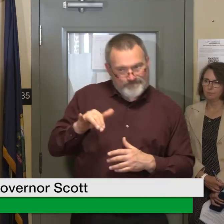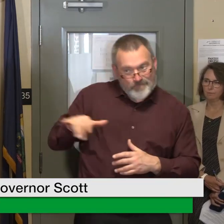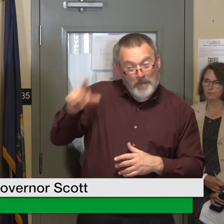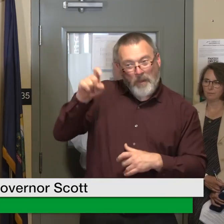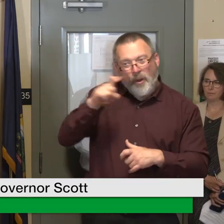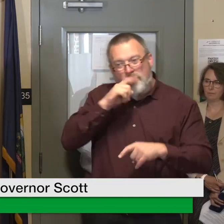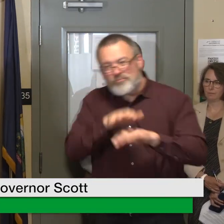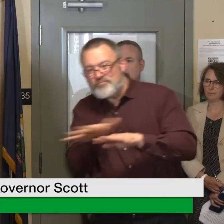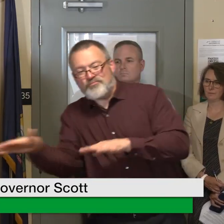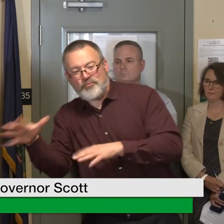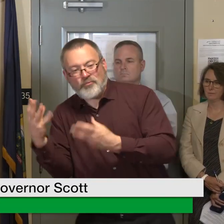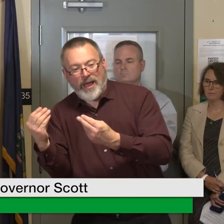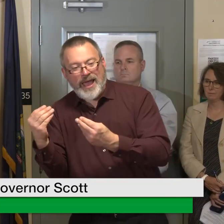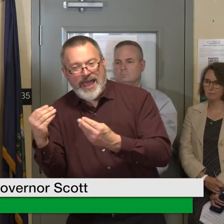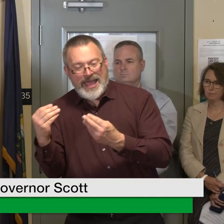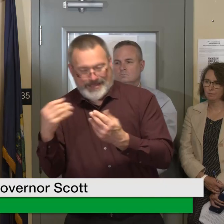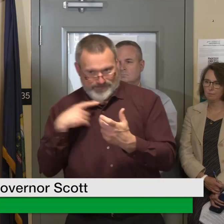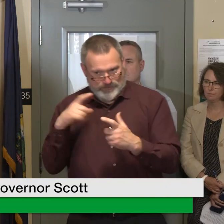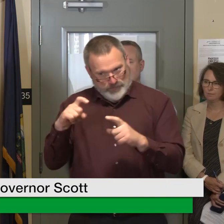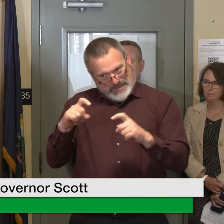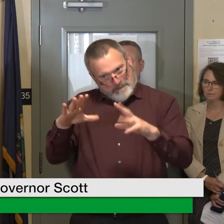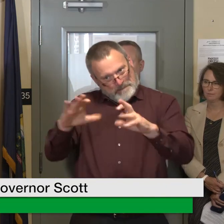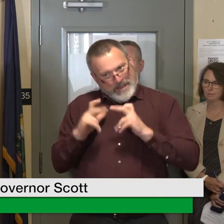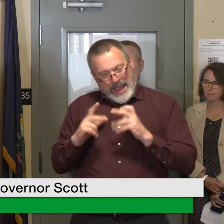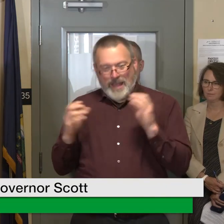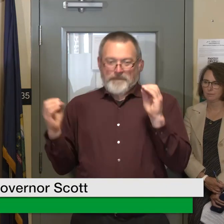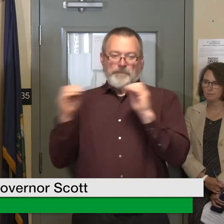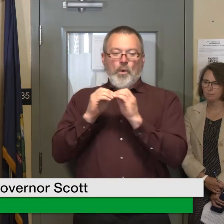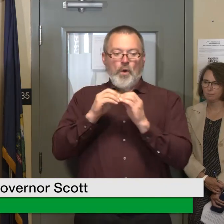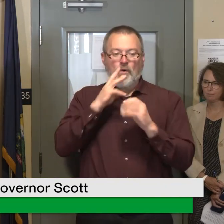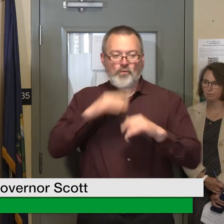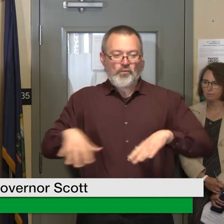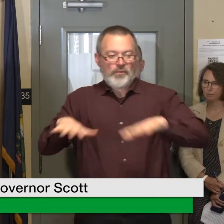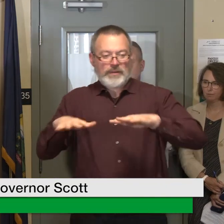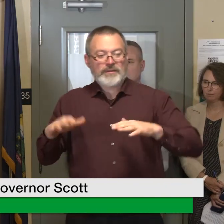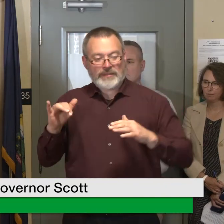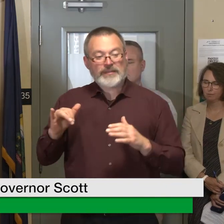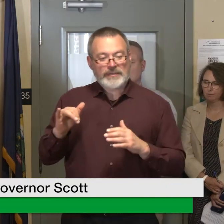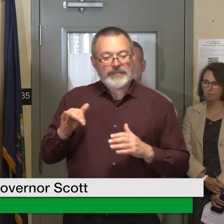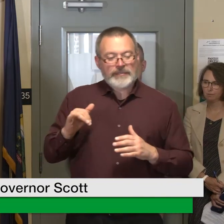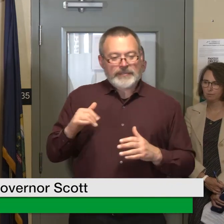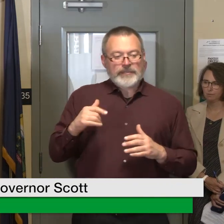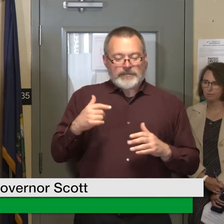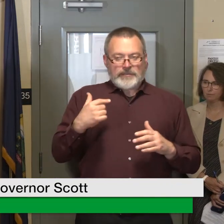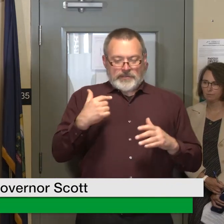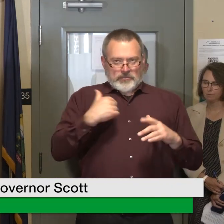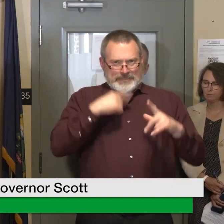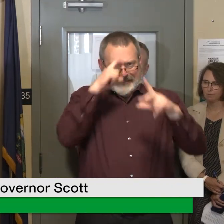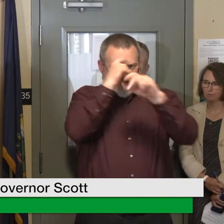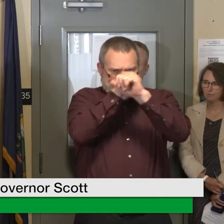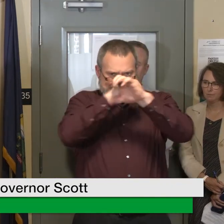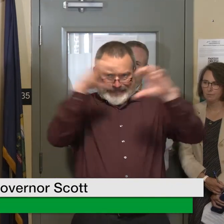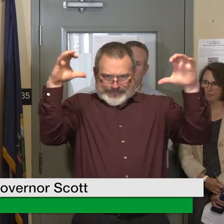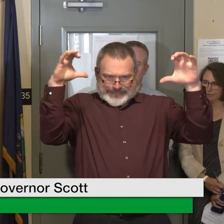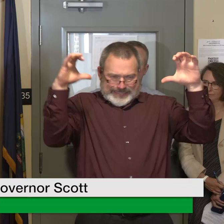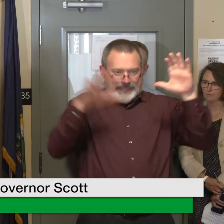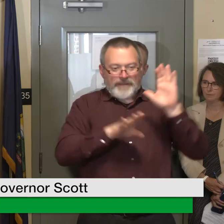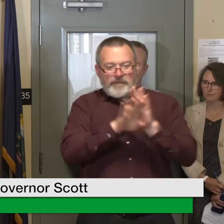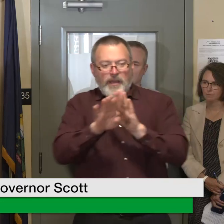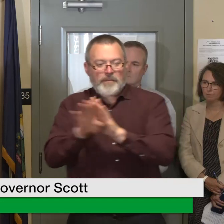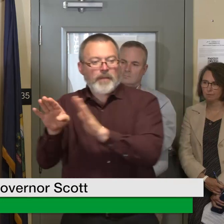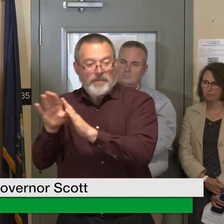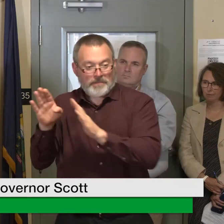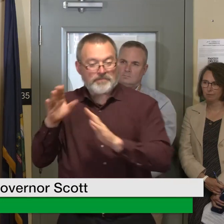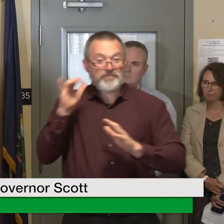at this point. There's some really great graphics we've produced regarding how that's benefited not just water quality,